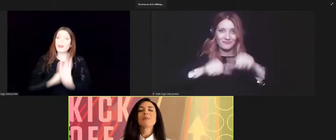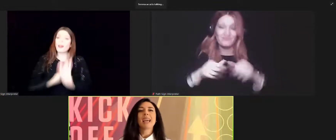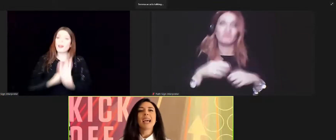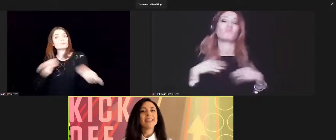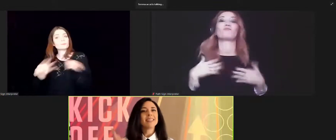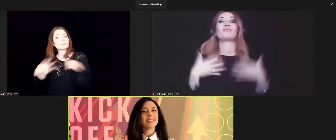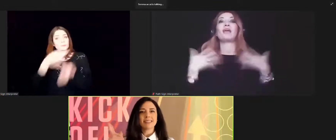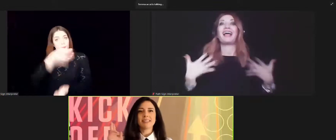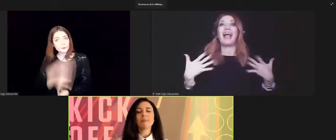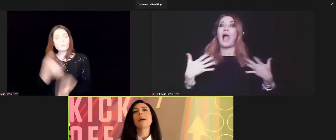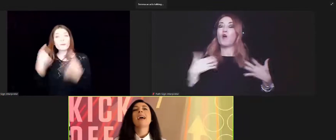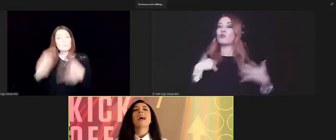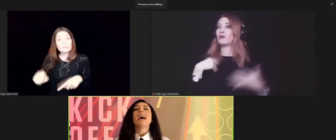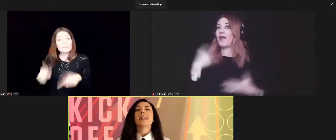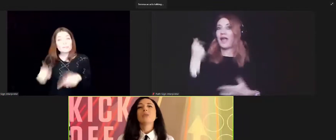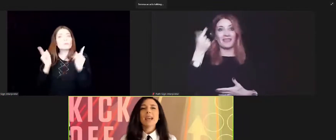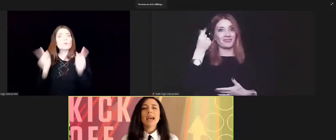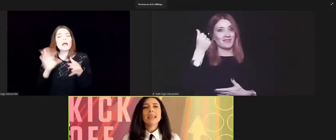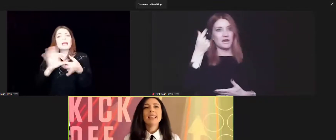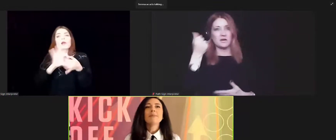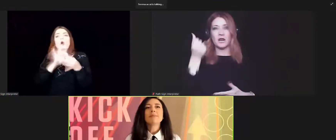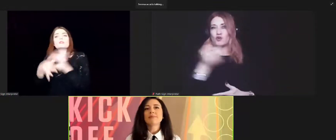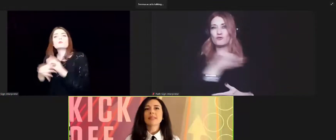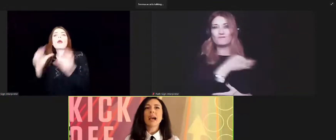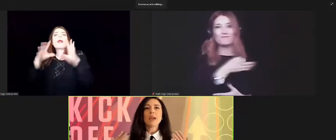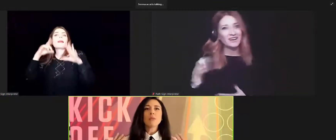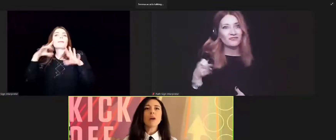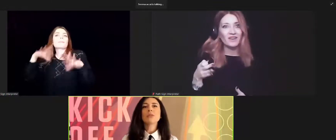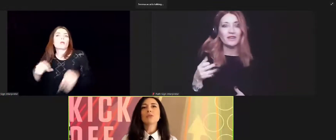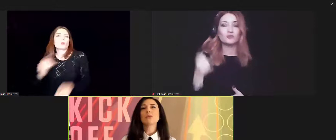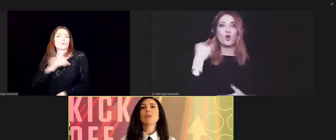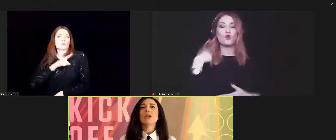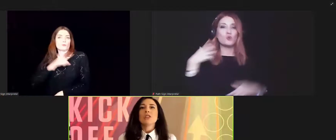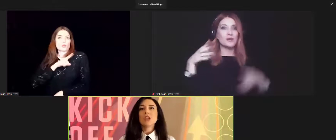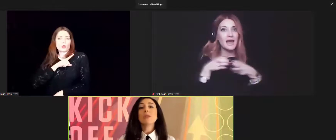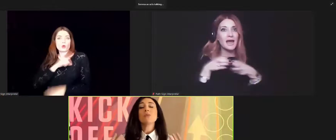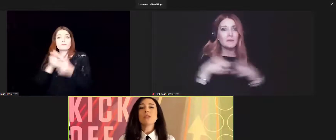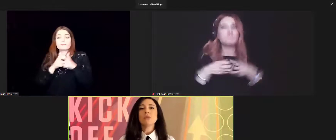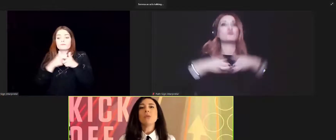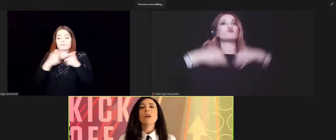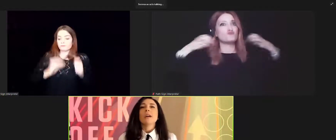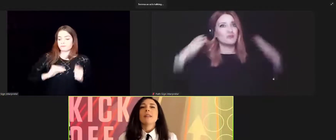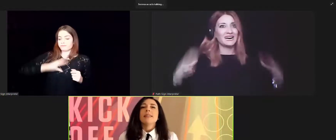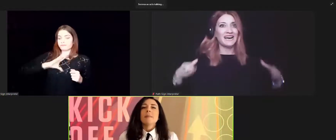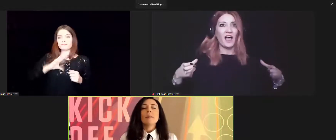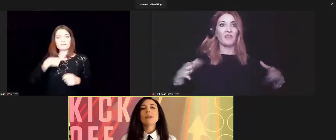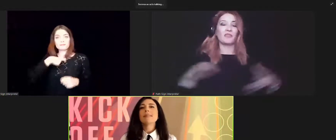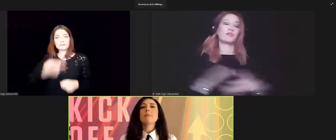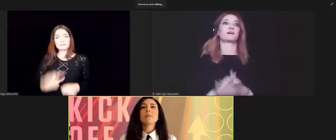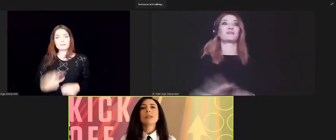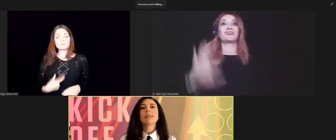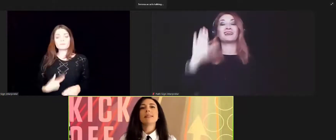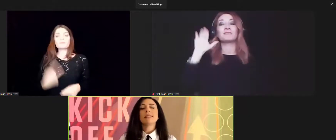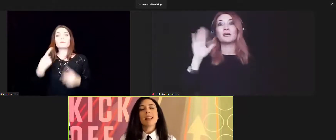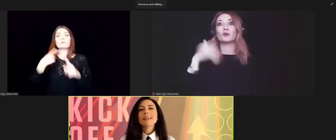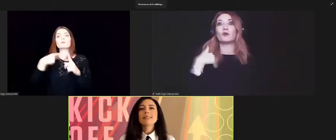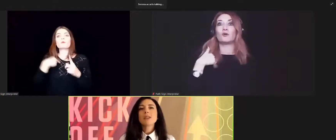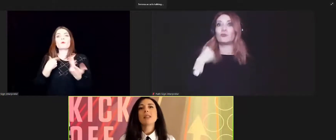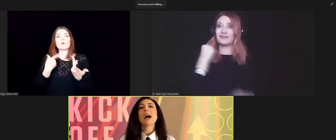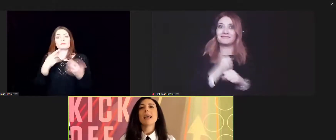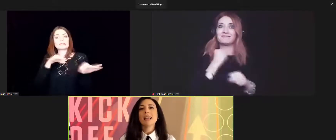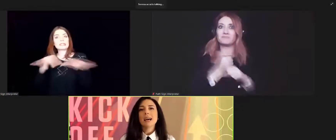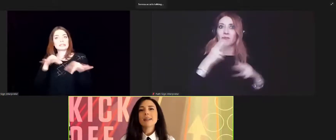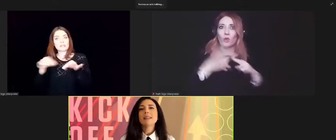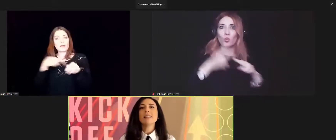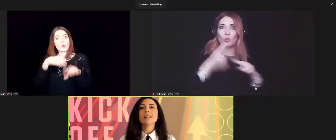growth, and system. And today, I want to share with you the most important